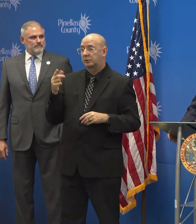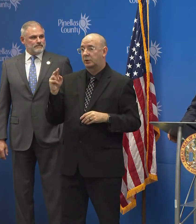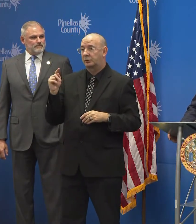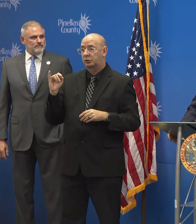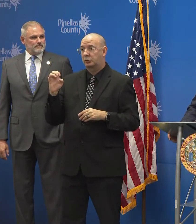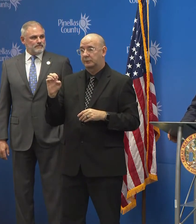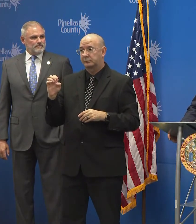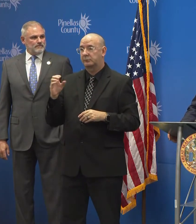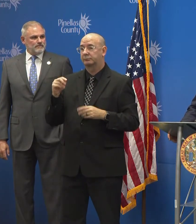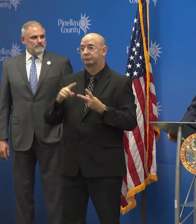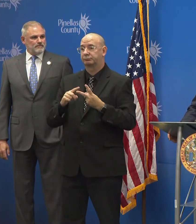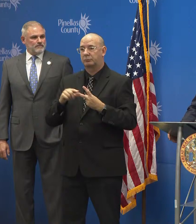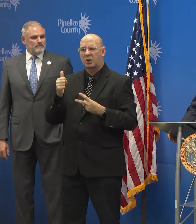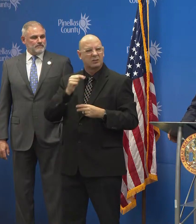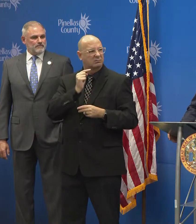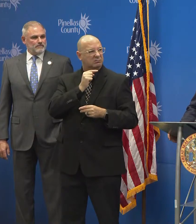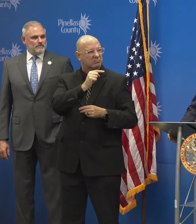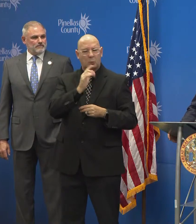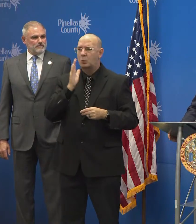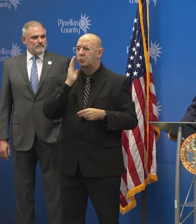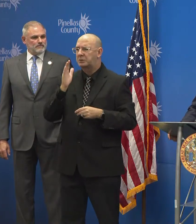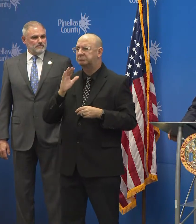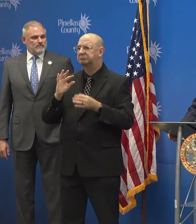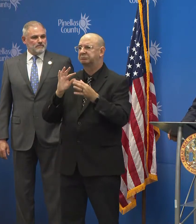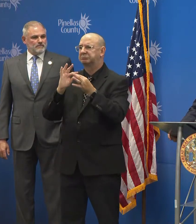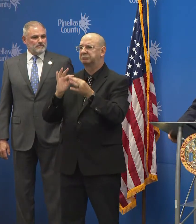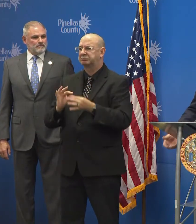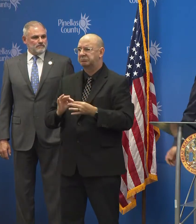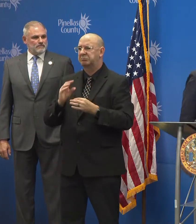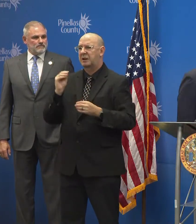Ashley Moody, and then the mayors of St. Pete and Clearwater. So, Kevin.